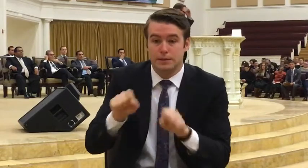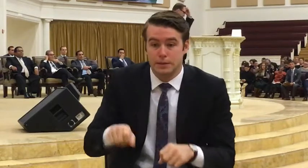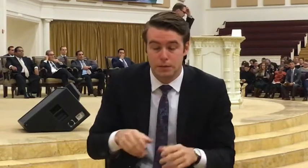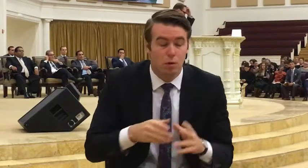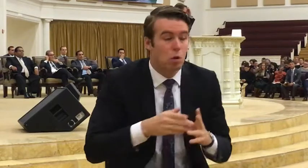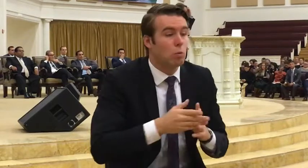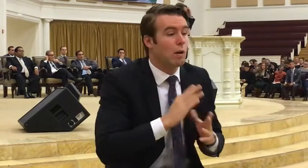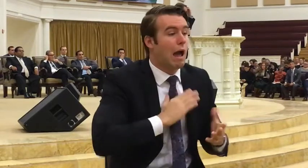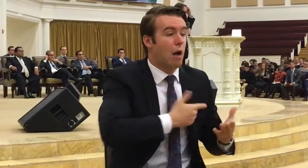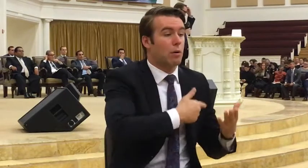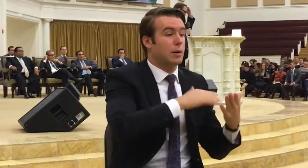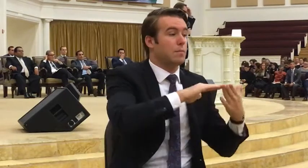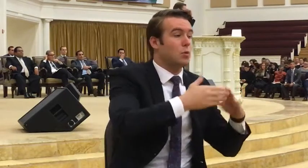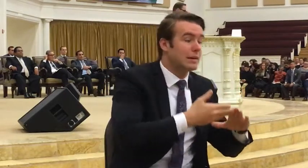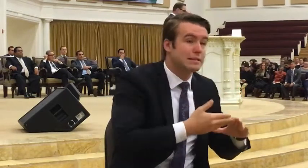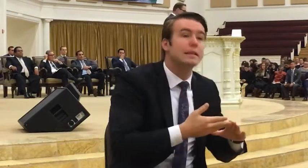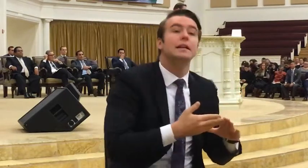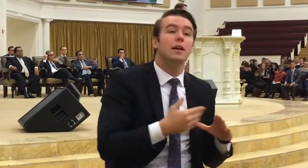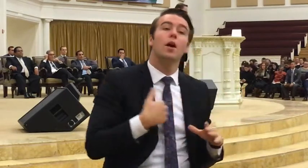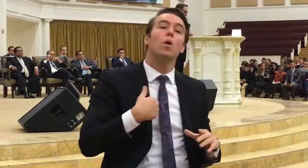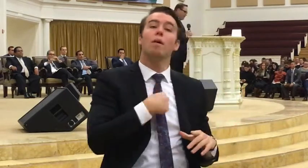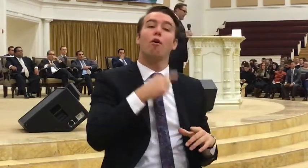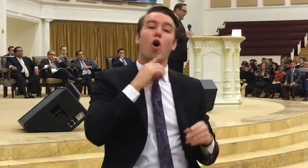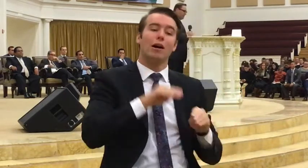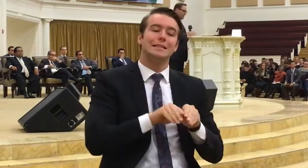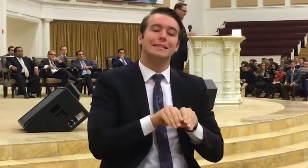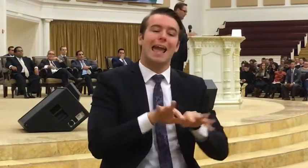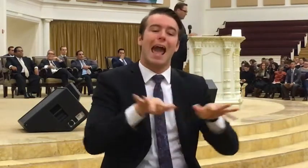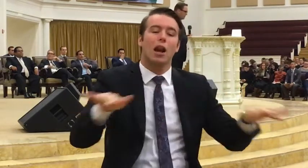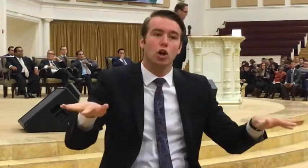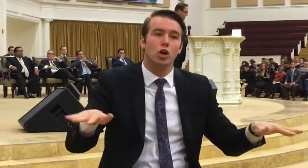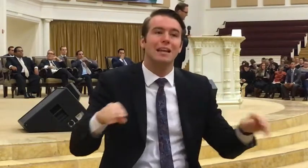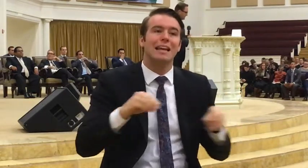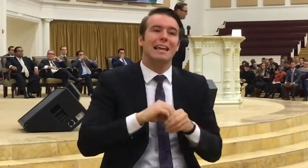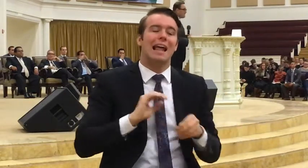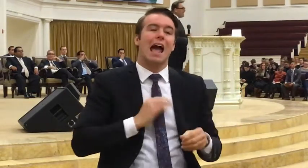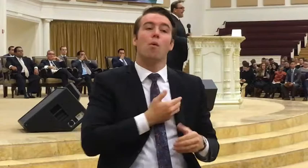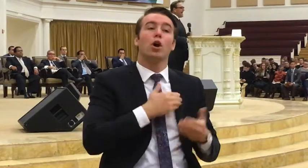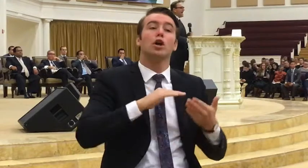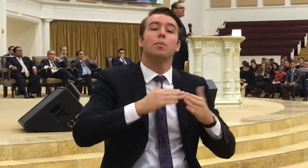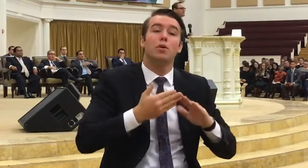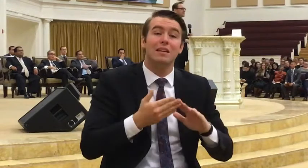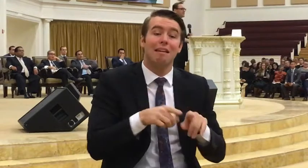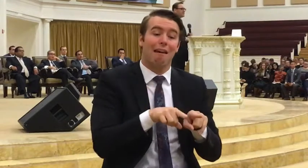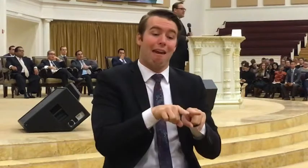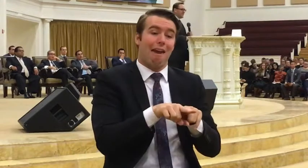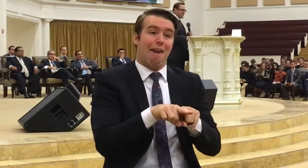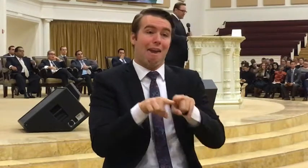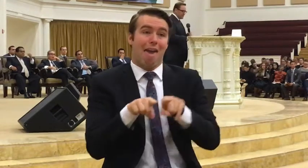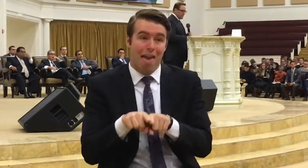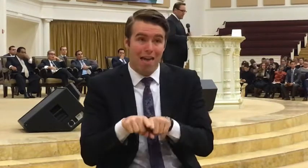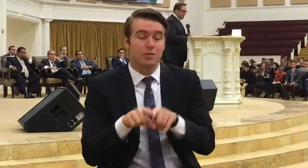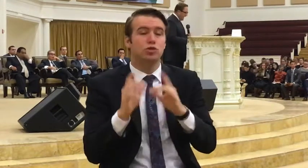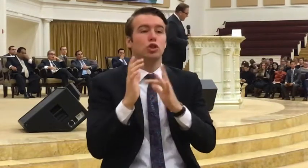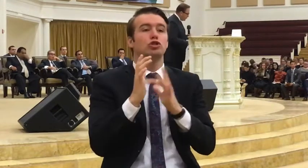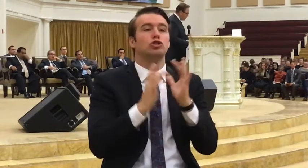our community. We are scattered throughout our community as